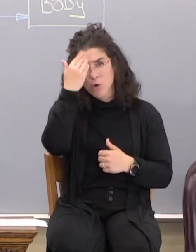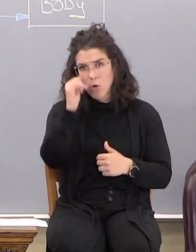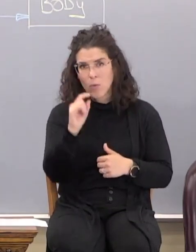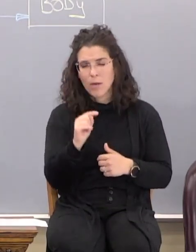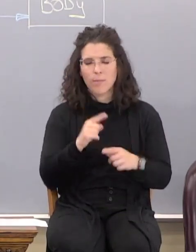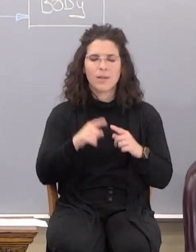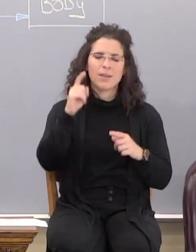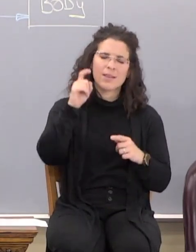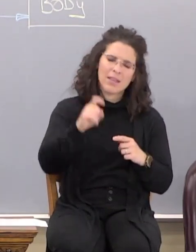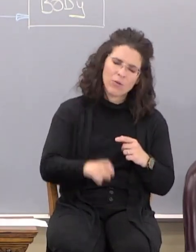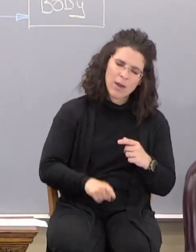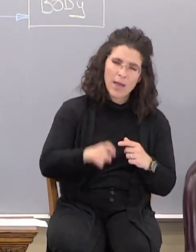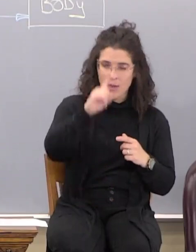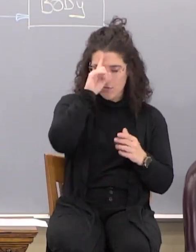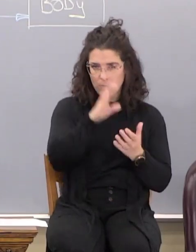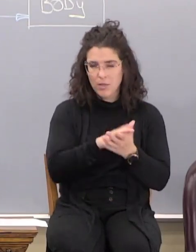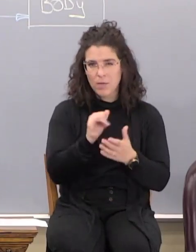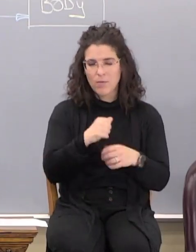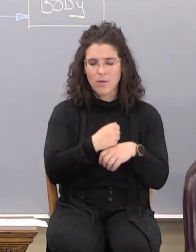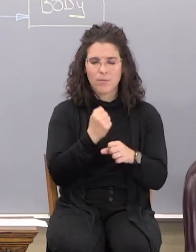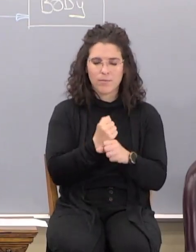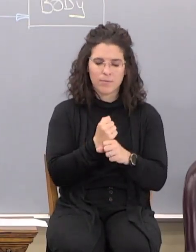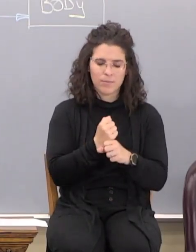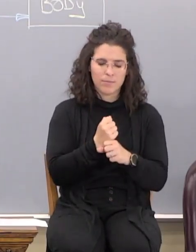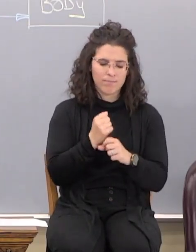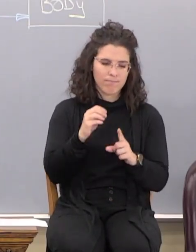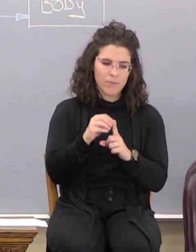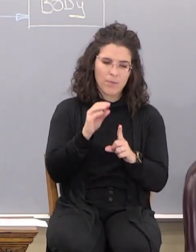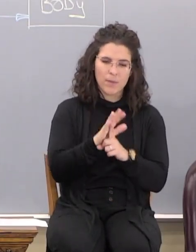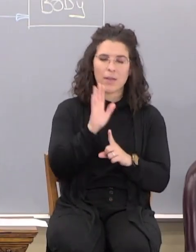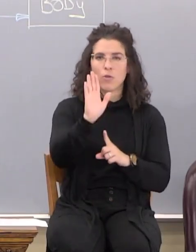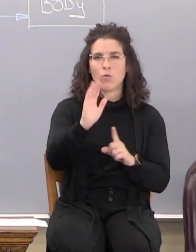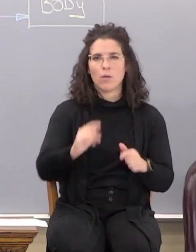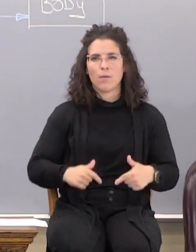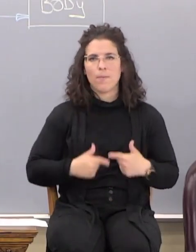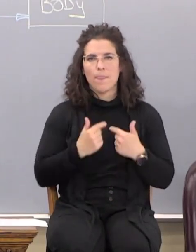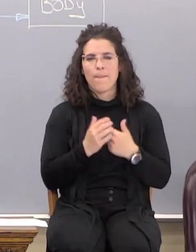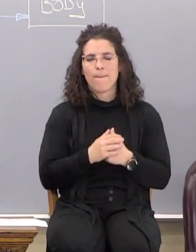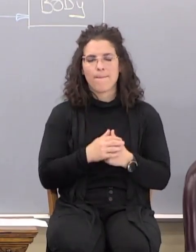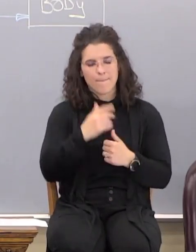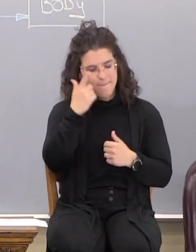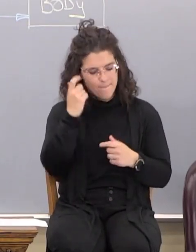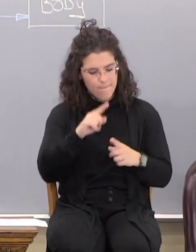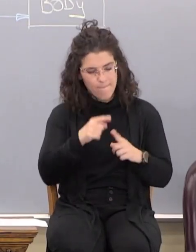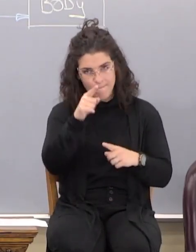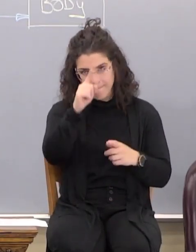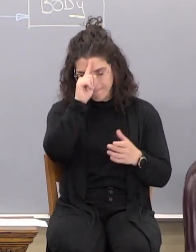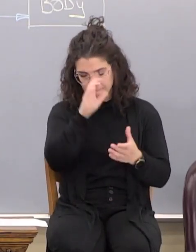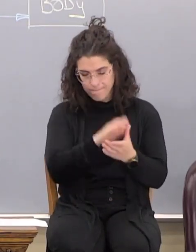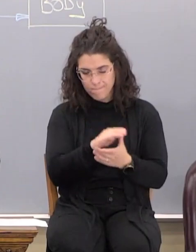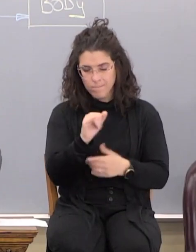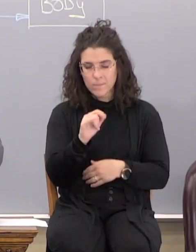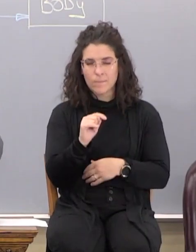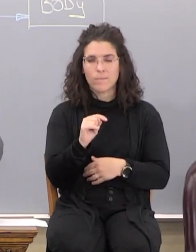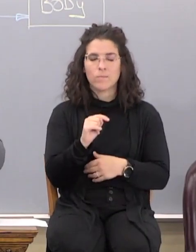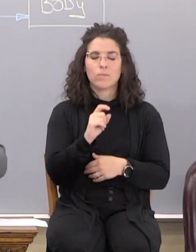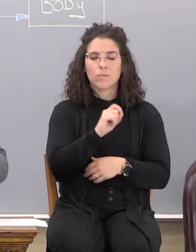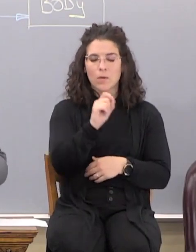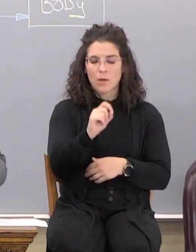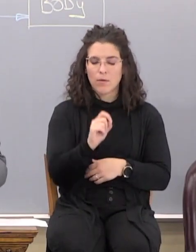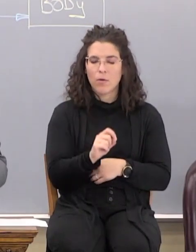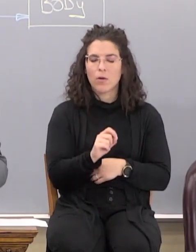But then you have to believe it for it to make any impact in your life. Because when you believe it,